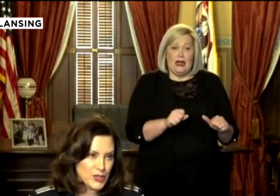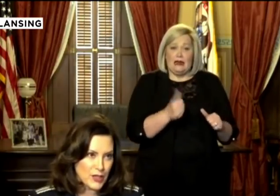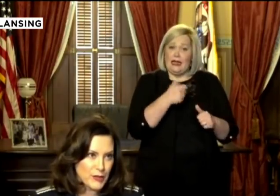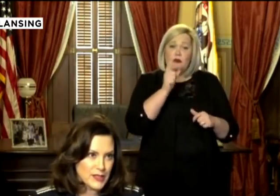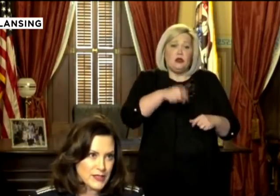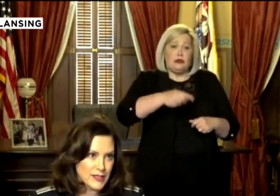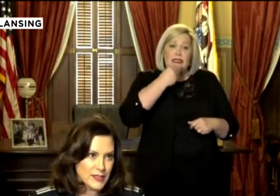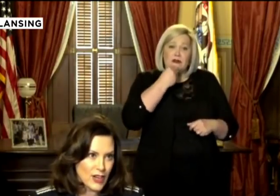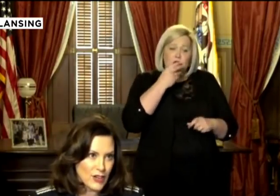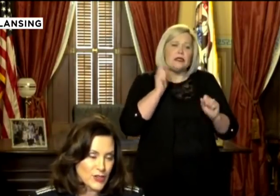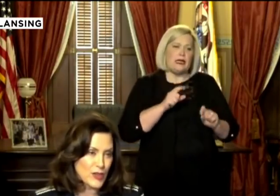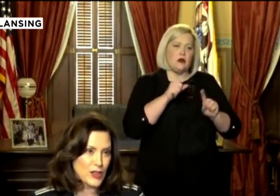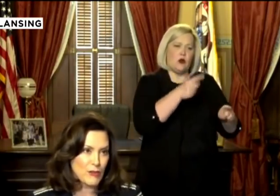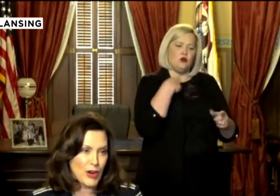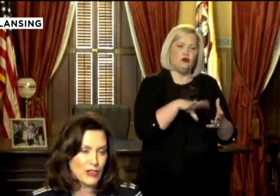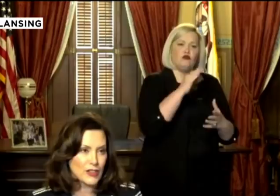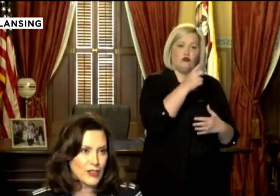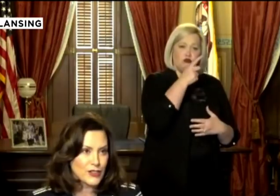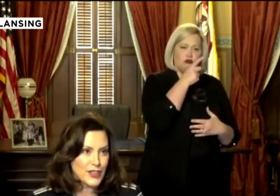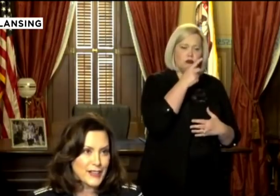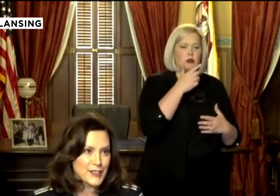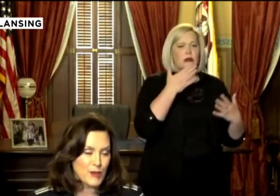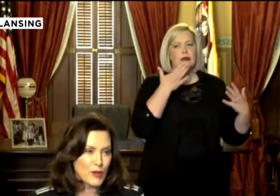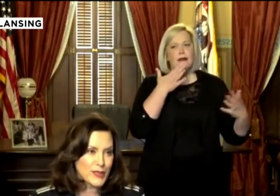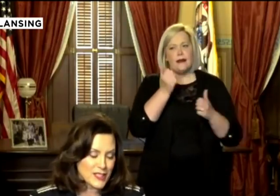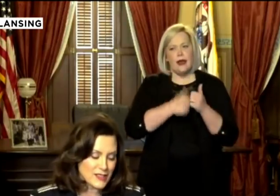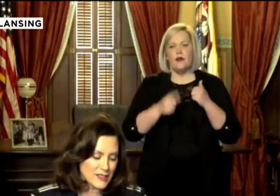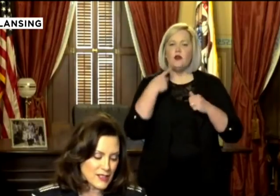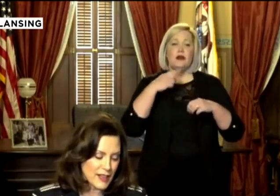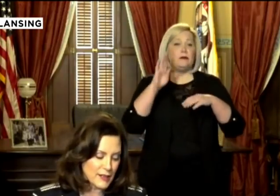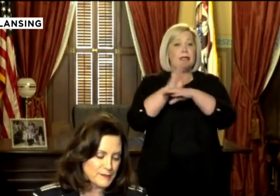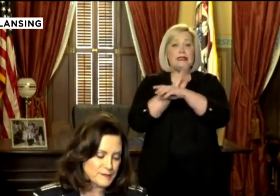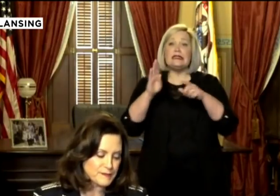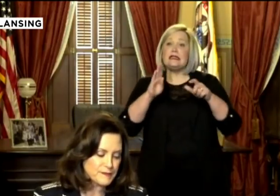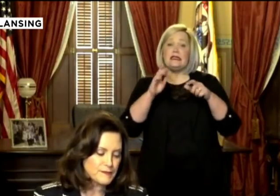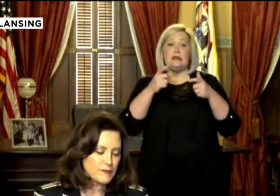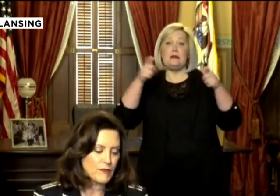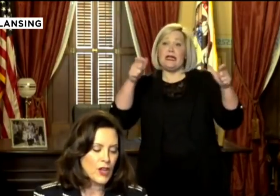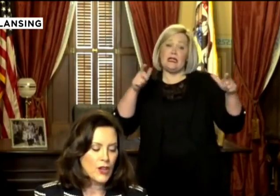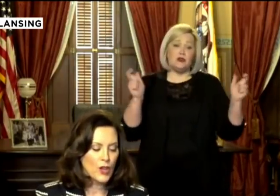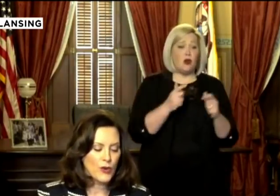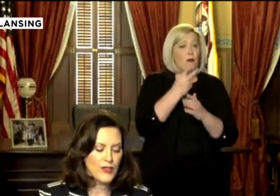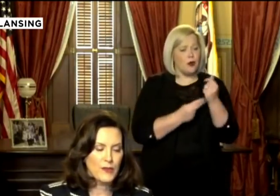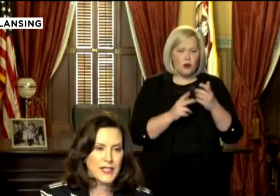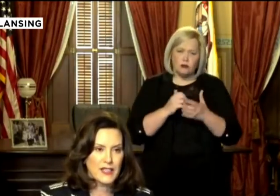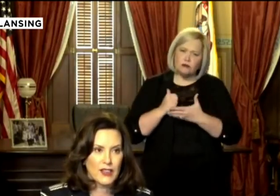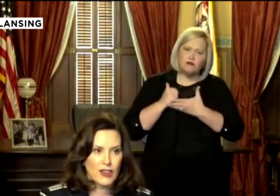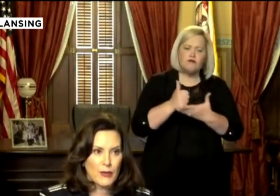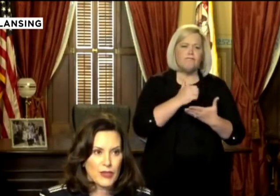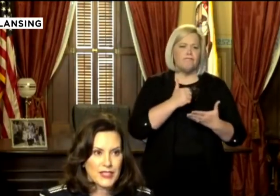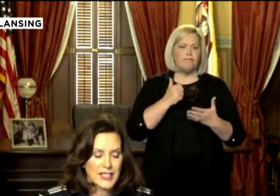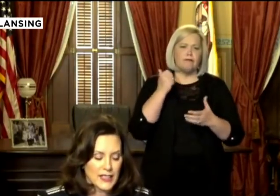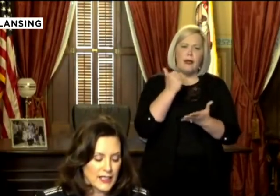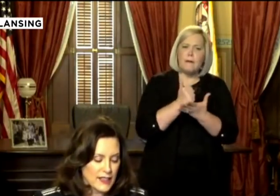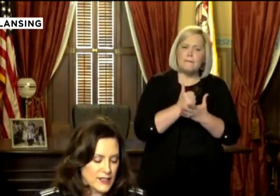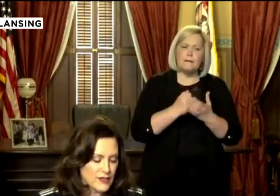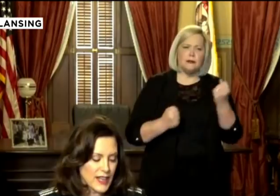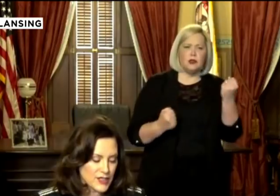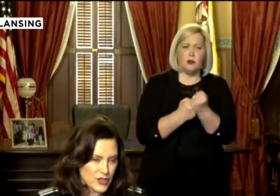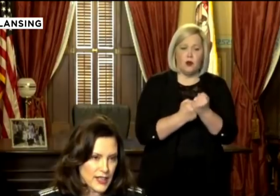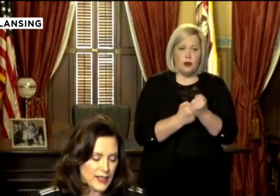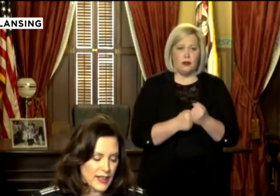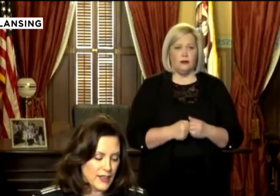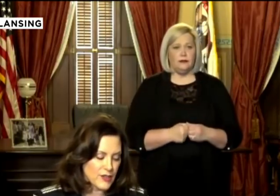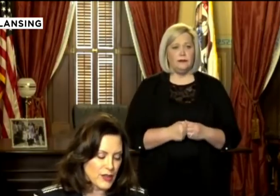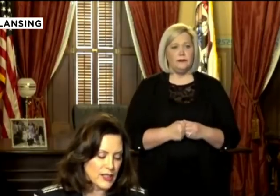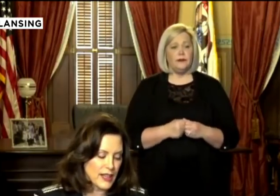so many Michigan businesses are doing their part, large and small businesses alike. We've updated our numbers daily. As